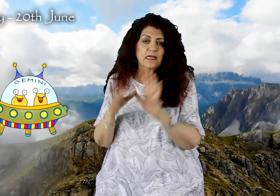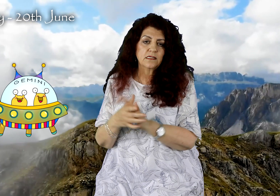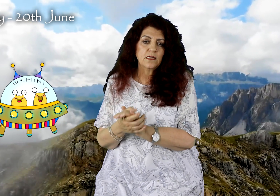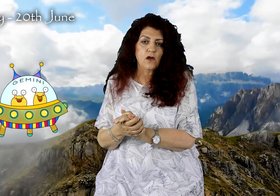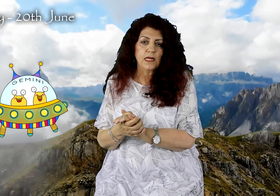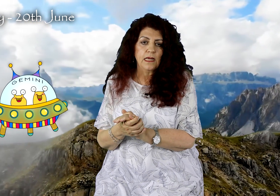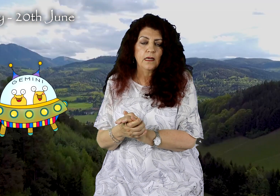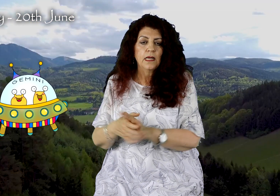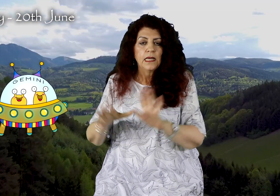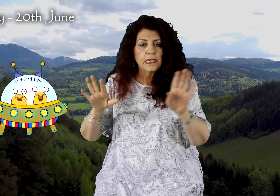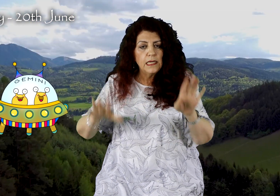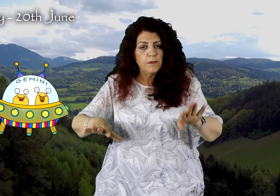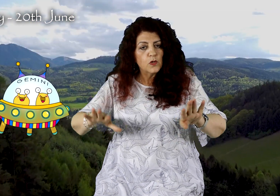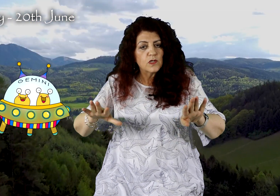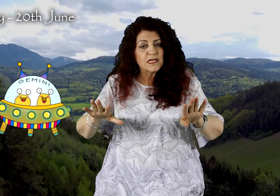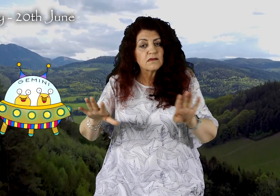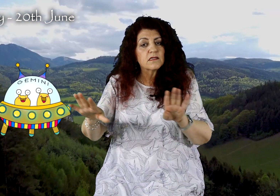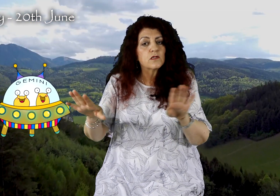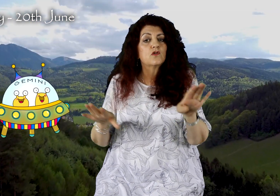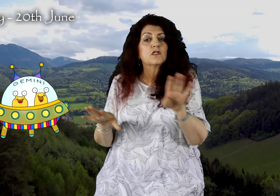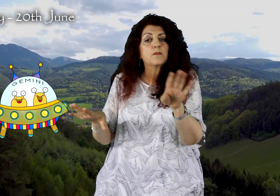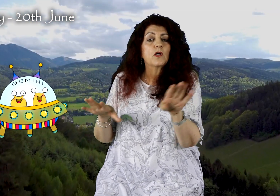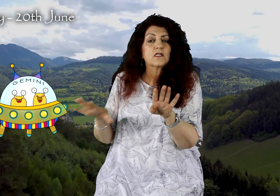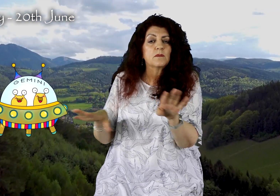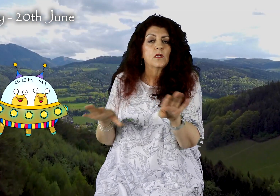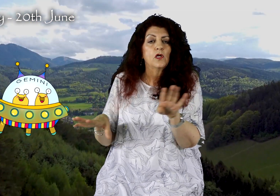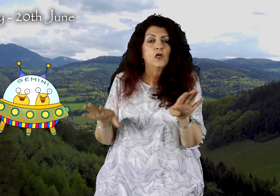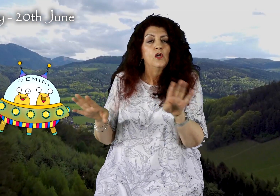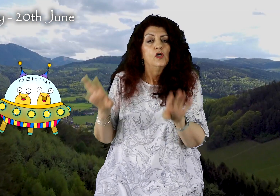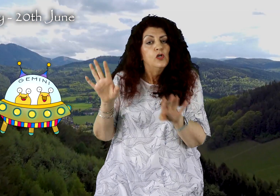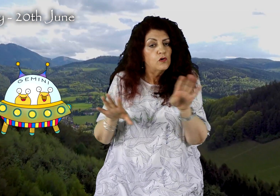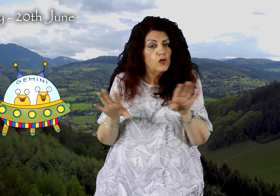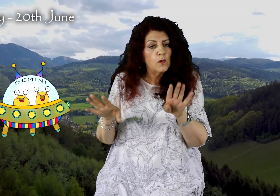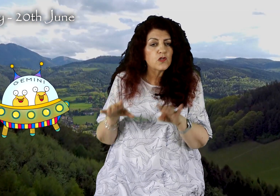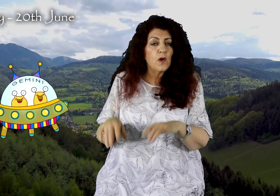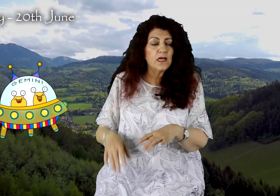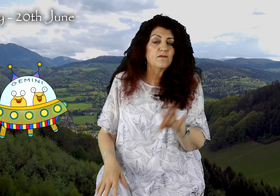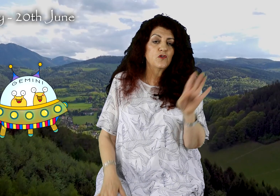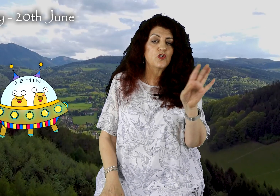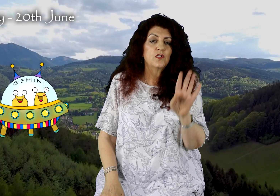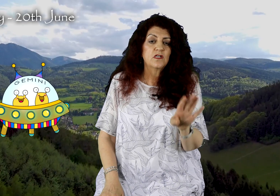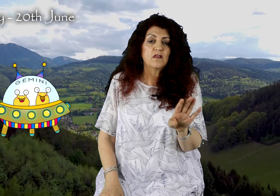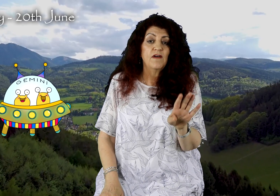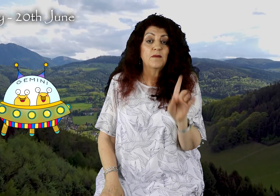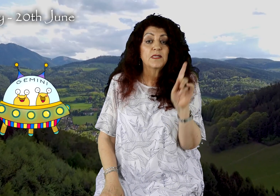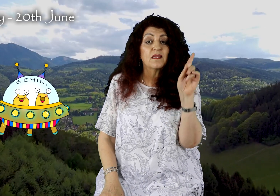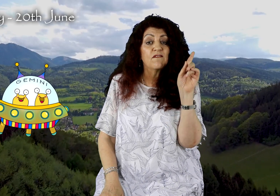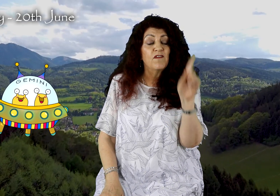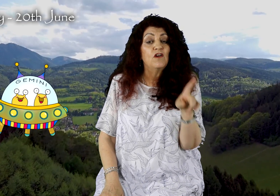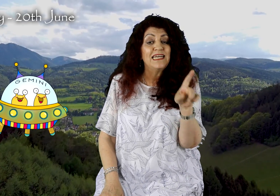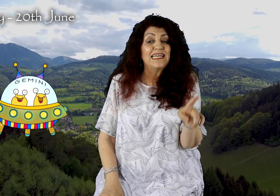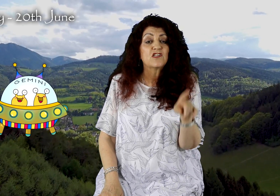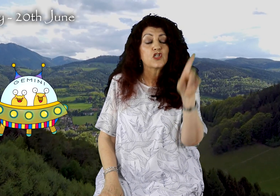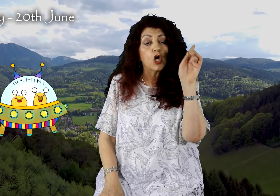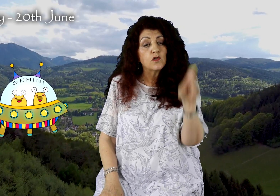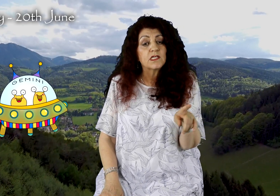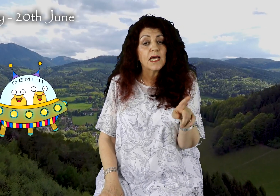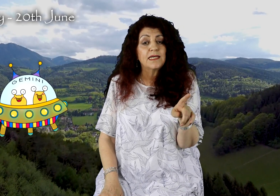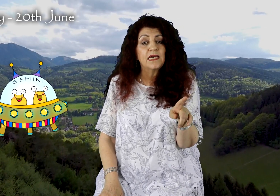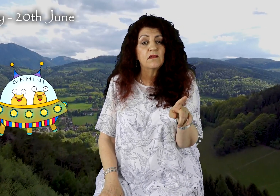it slowly, keeping your deals as loose as possible. You'll know what's right if you tune into the vibes, and at the very least, don't sign anything